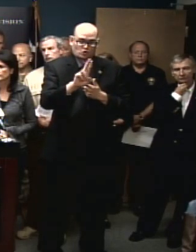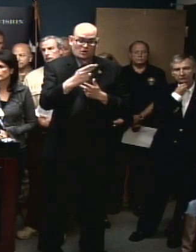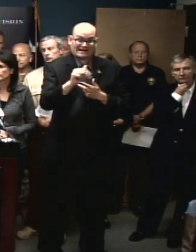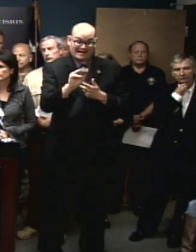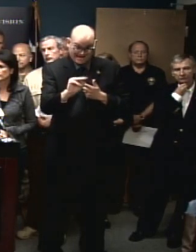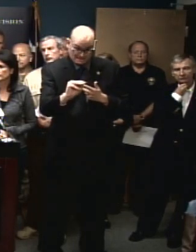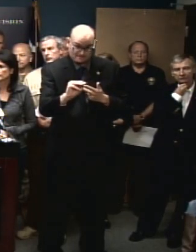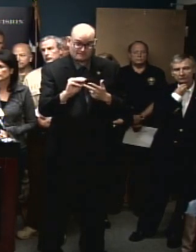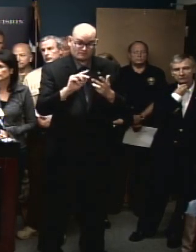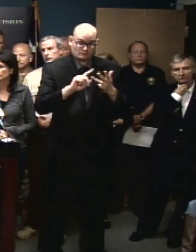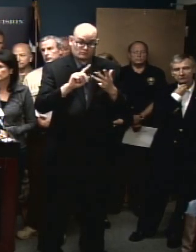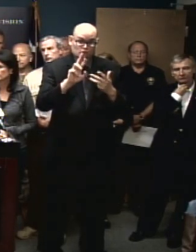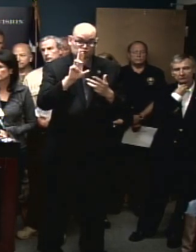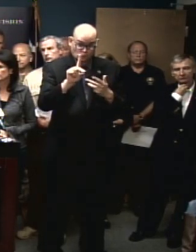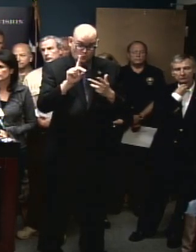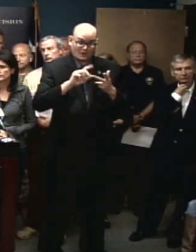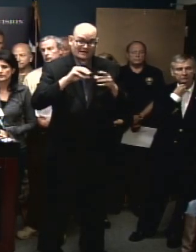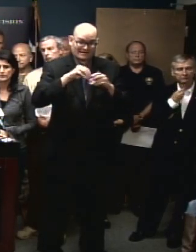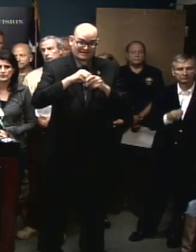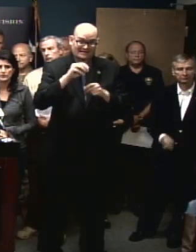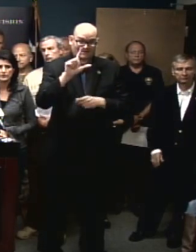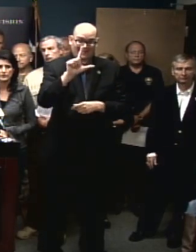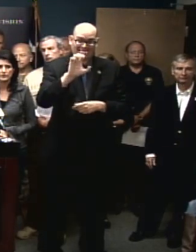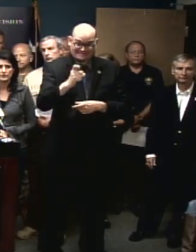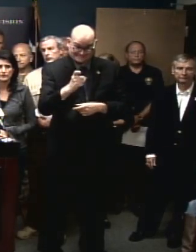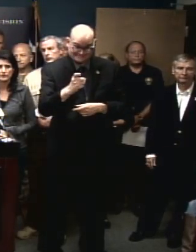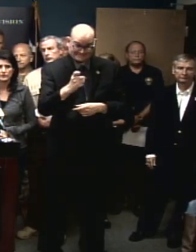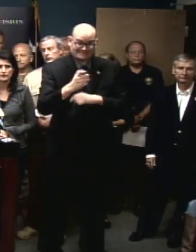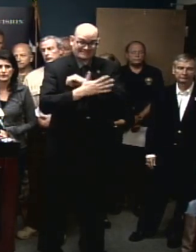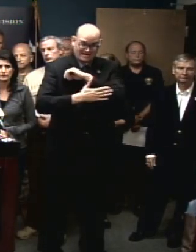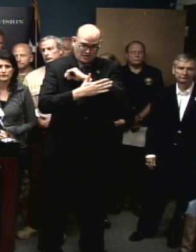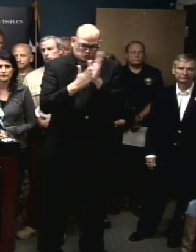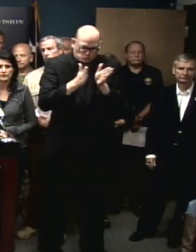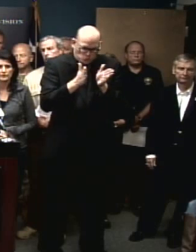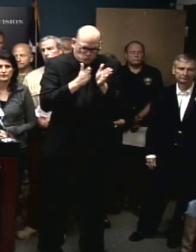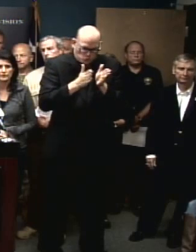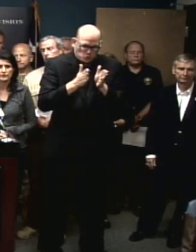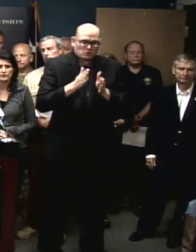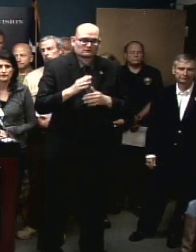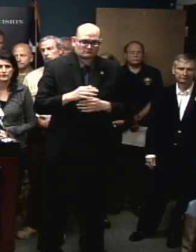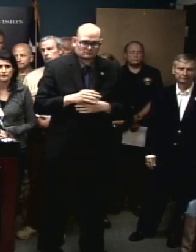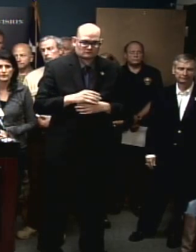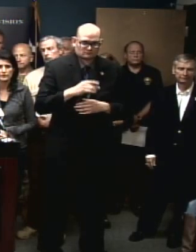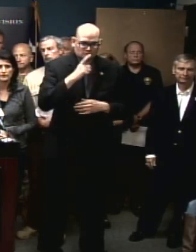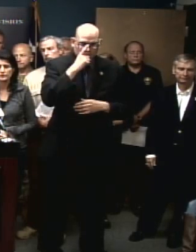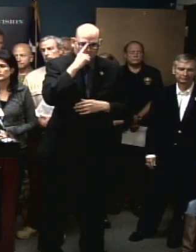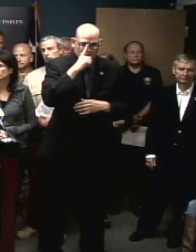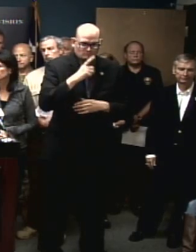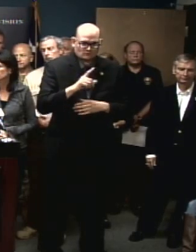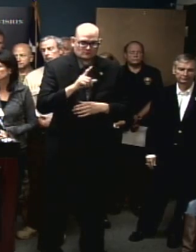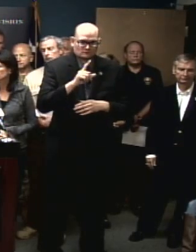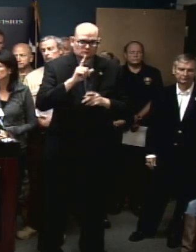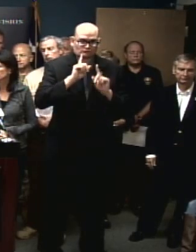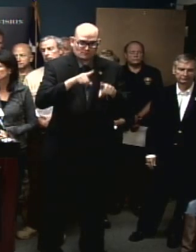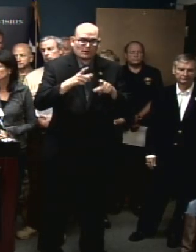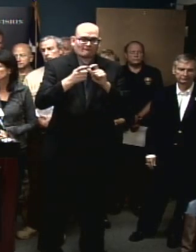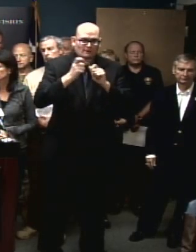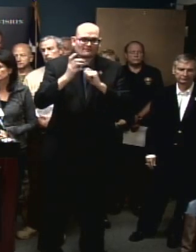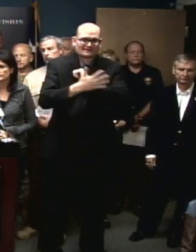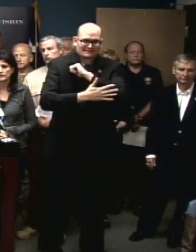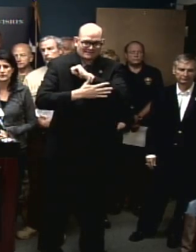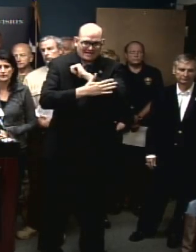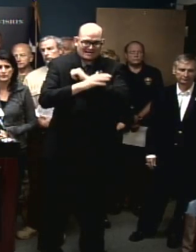We have one that's reported, but because of access issues, DHEC has not yet been able to confirm, but the report did come from County EMD in Dillon